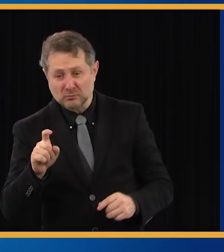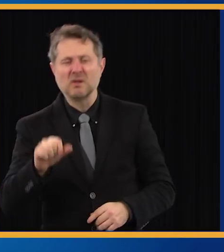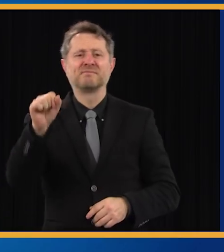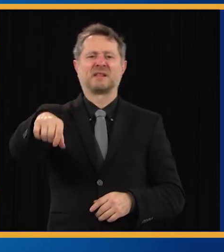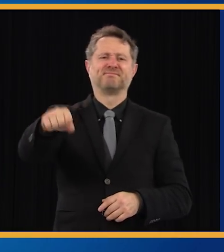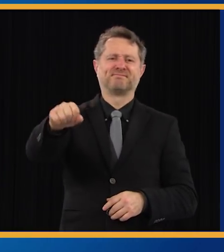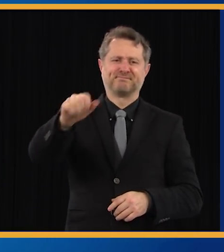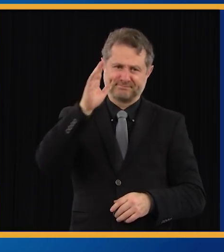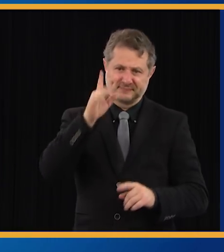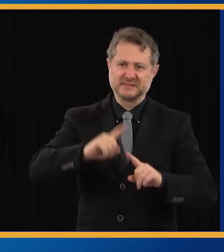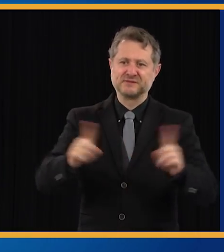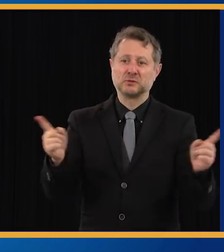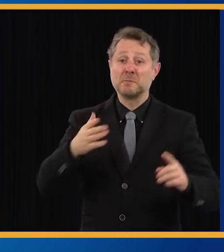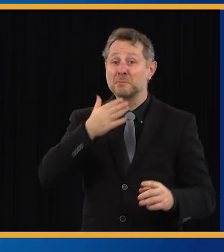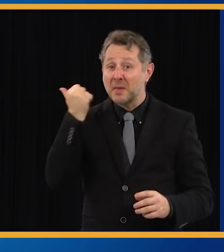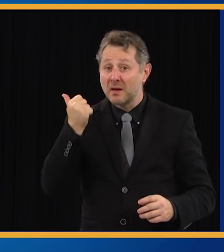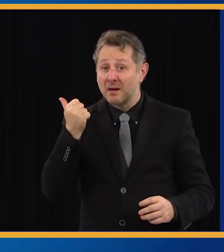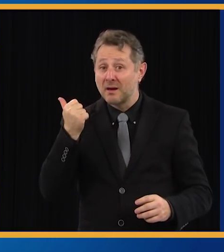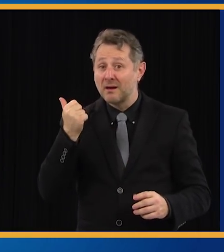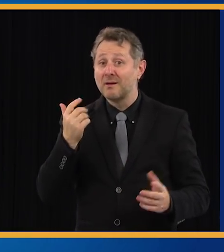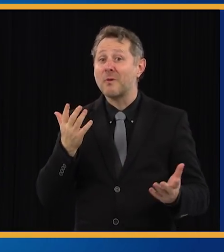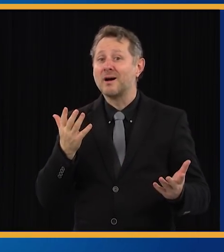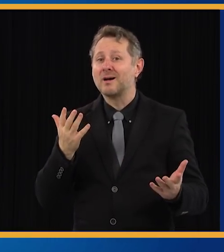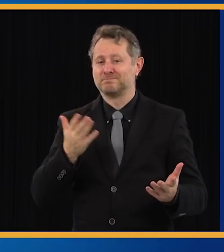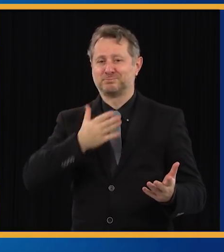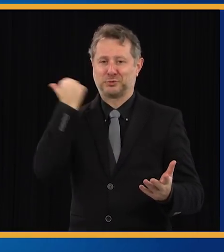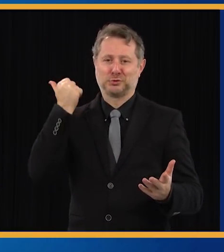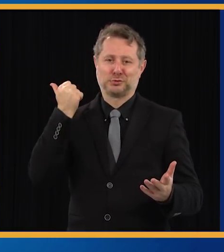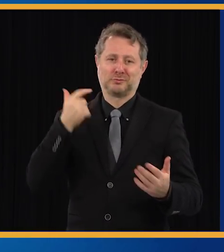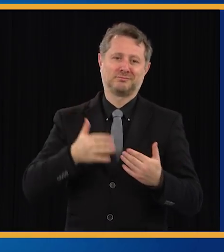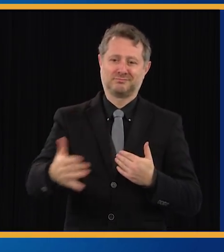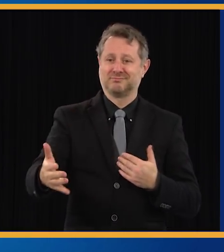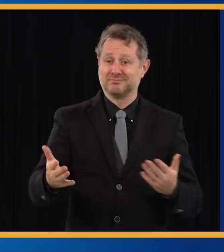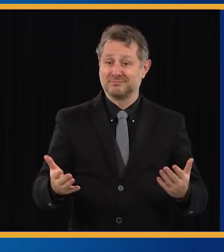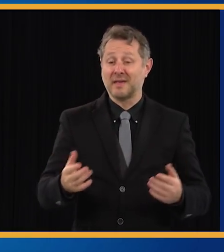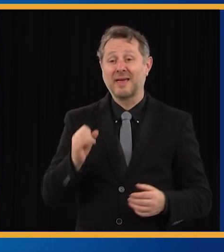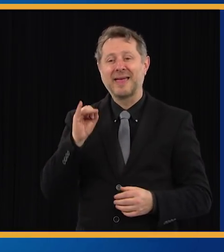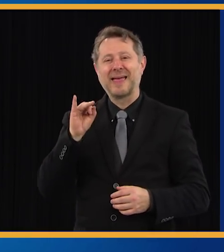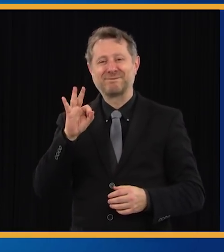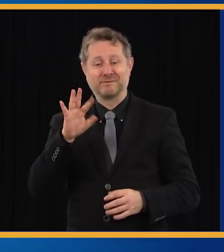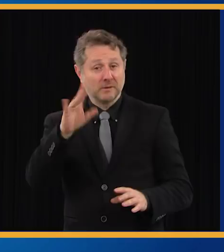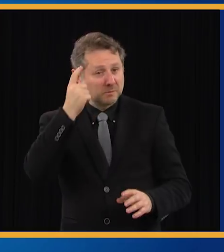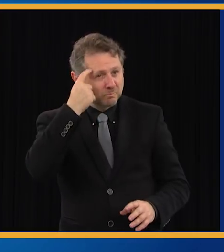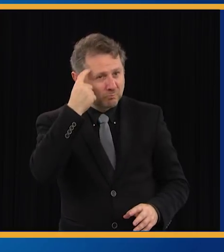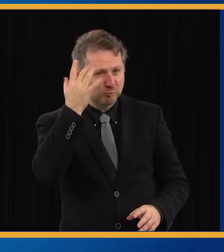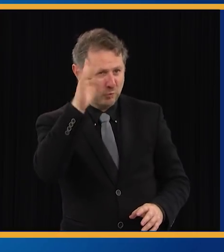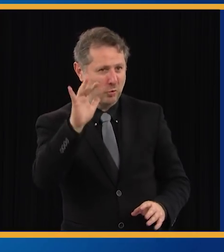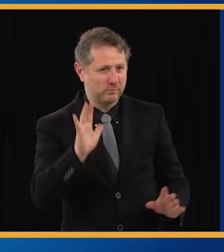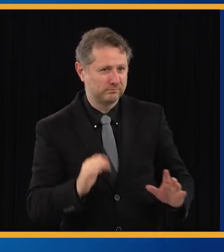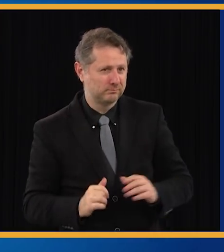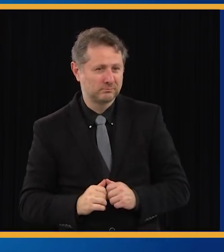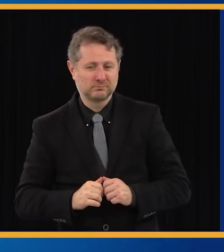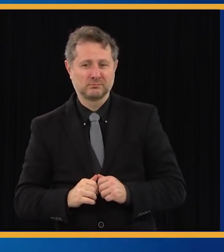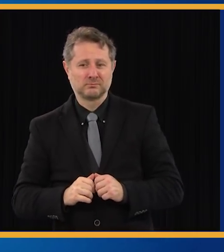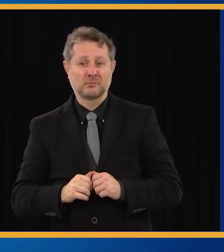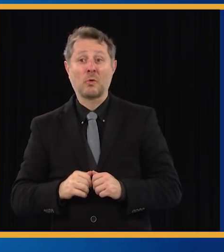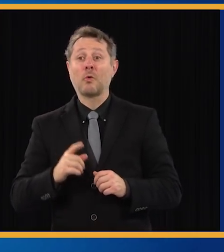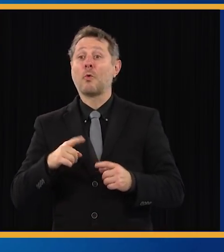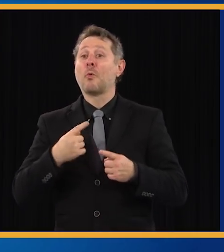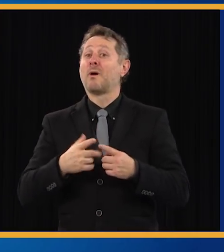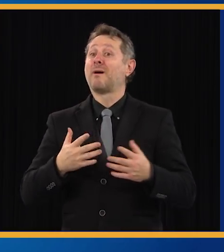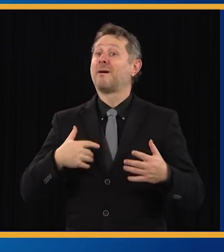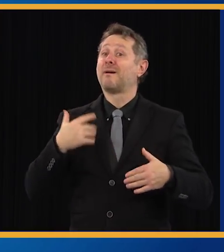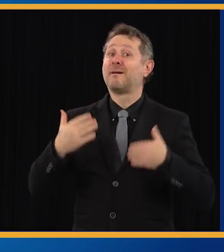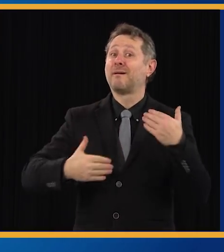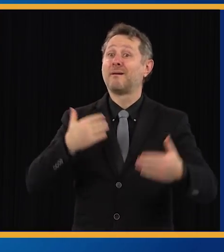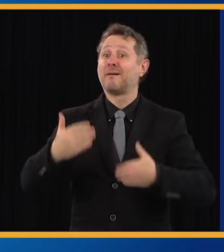different in this case can mean better if we're smart about it. And when we're finished going through this,